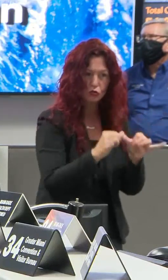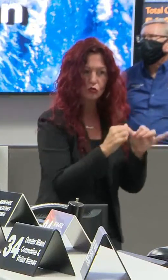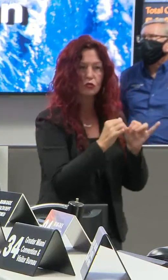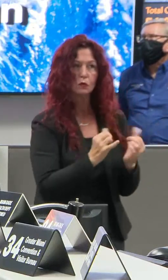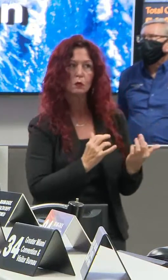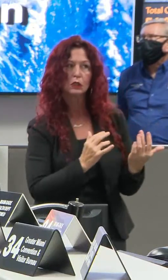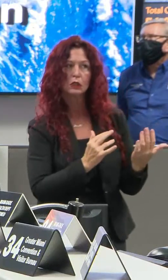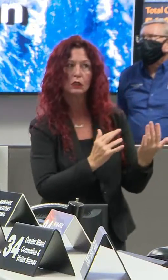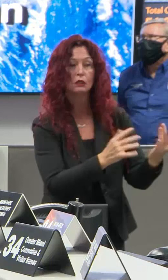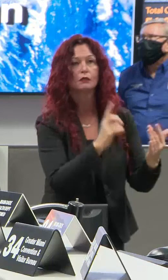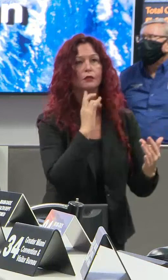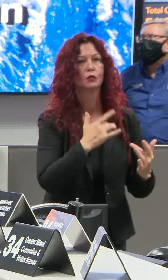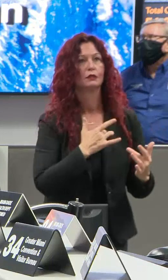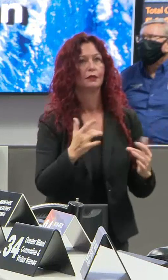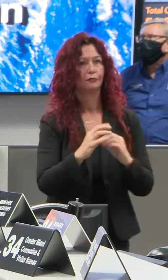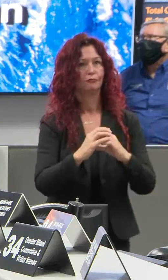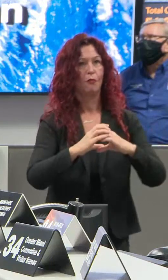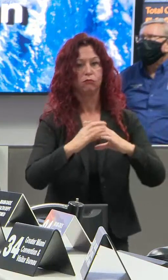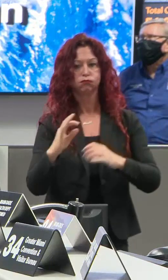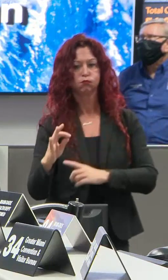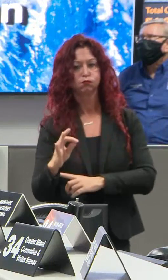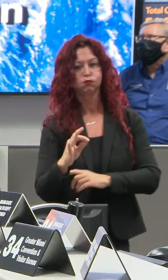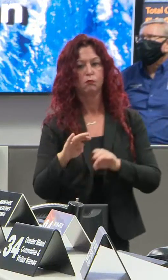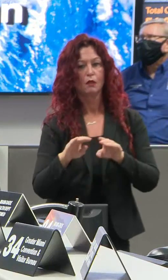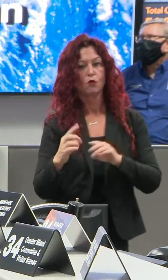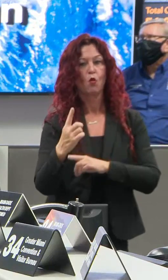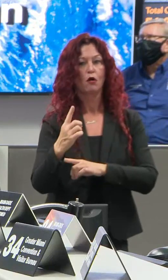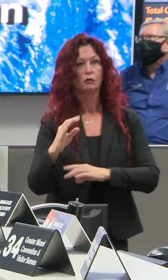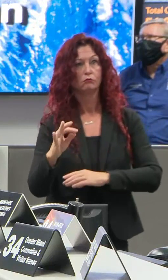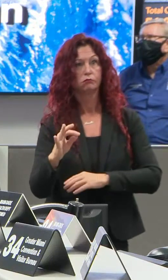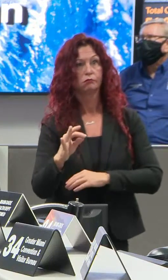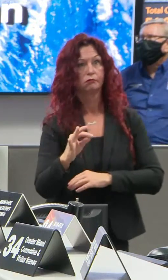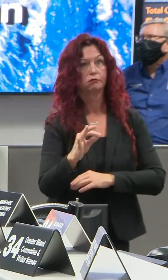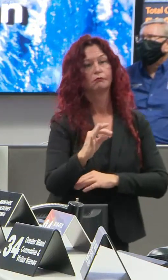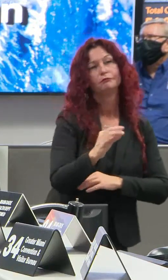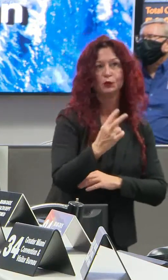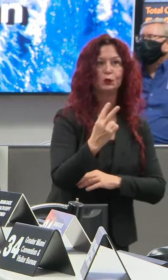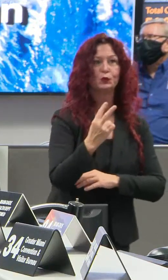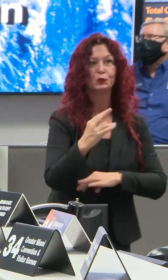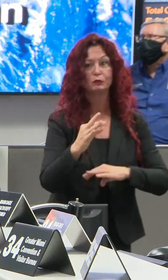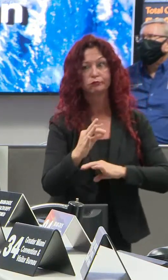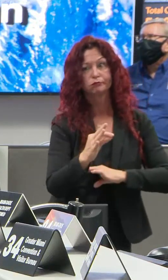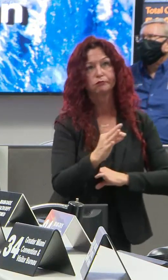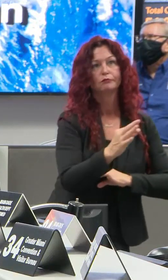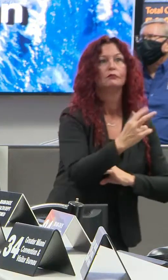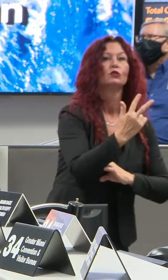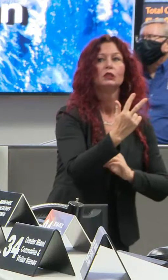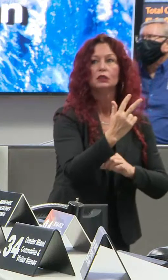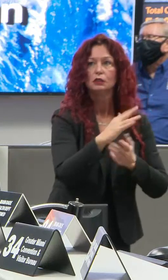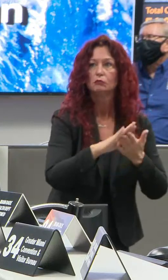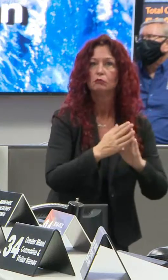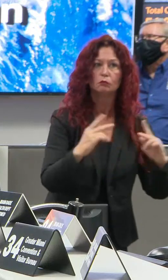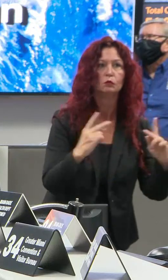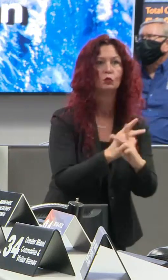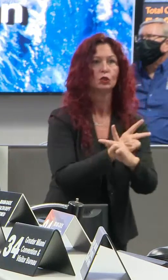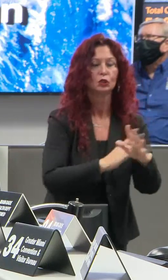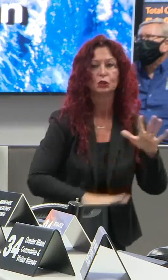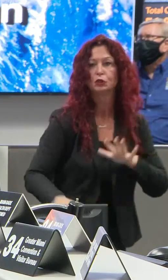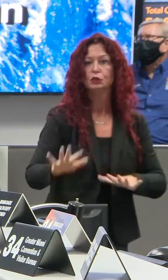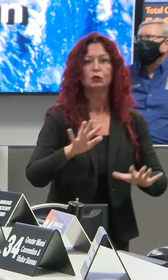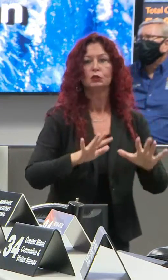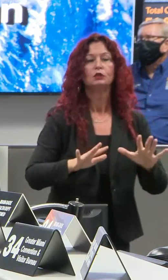1, Category 2, and then as it gets closer, now it becomes a major storm, and we start to evacuate either more